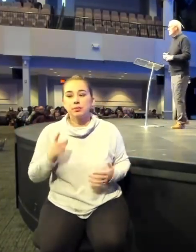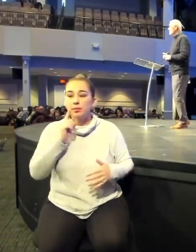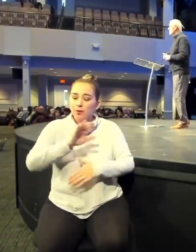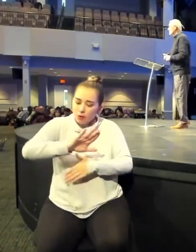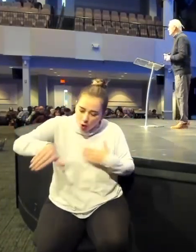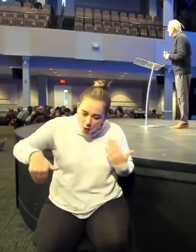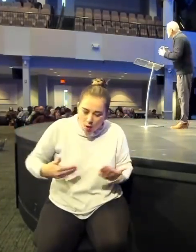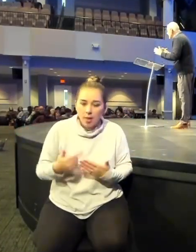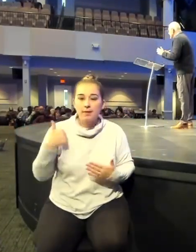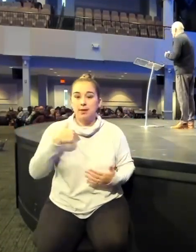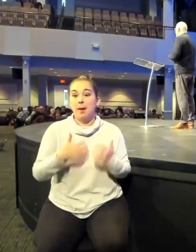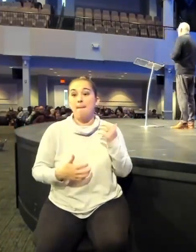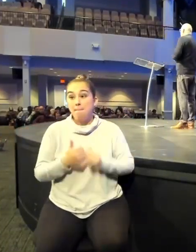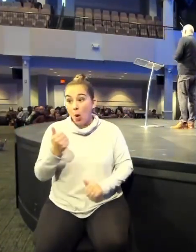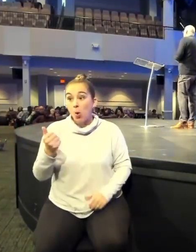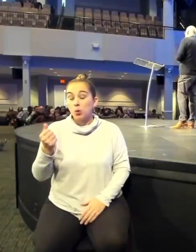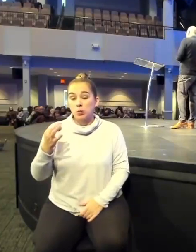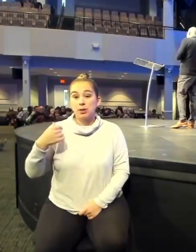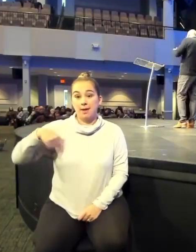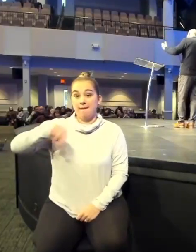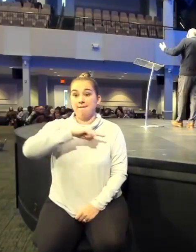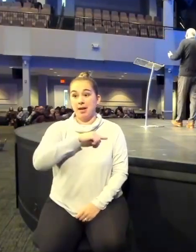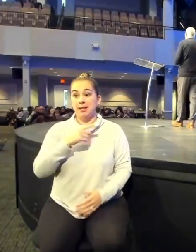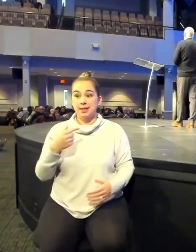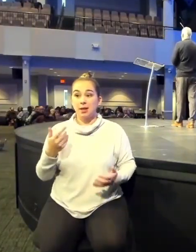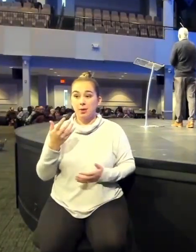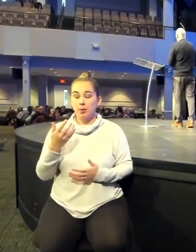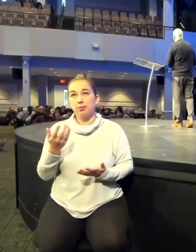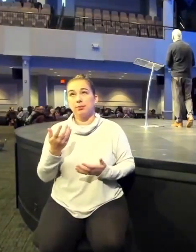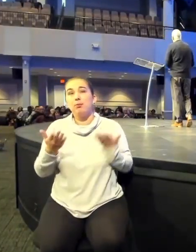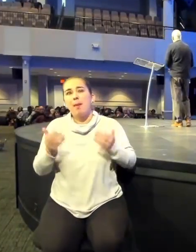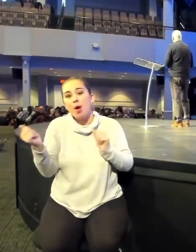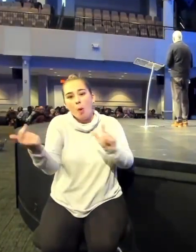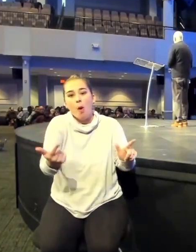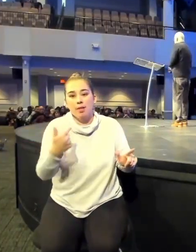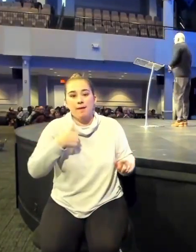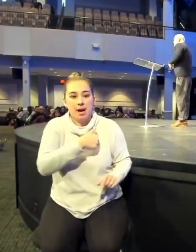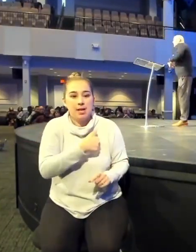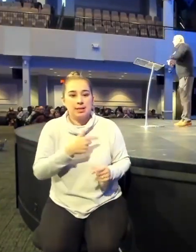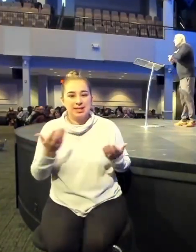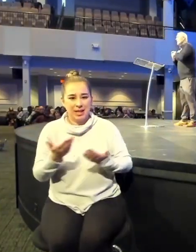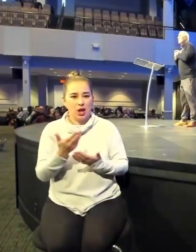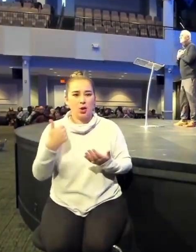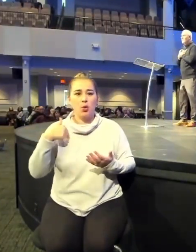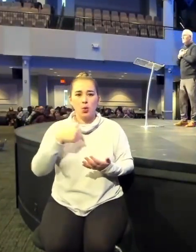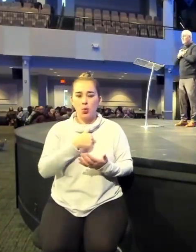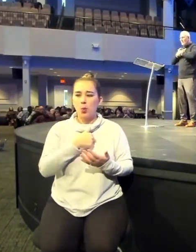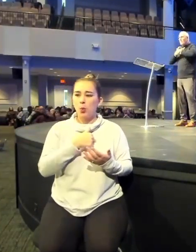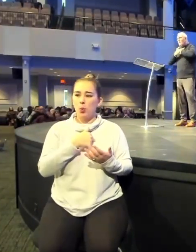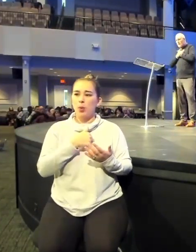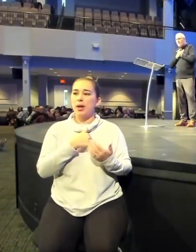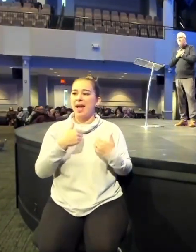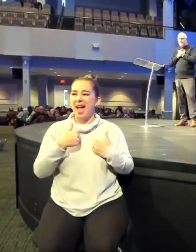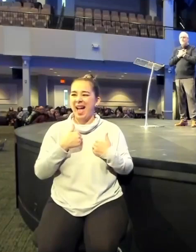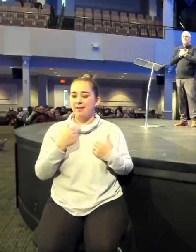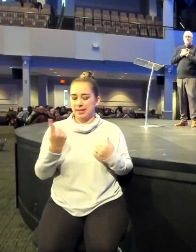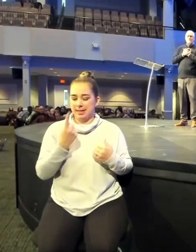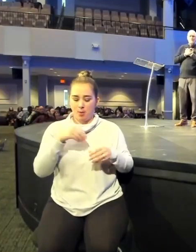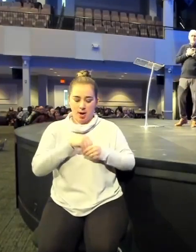here, most of us here, probably all of us here, somewhere in our soul there's a little book